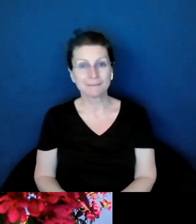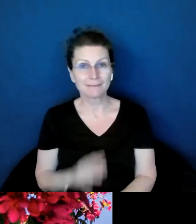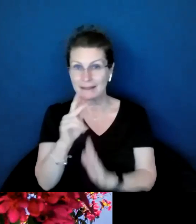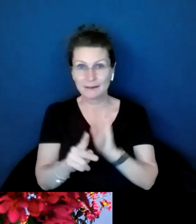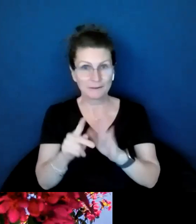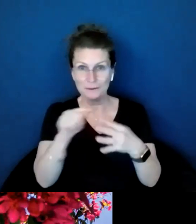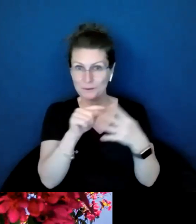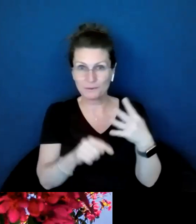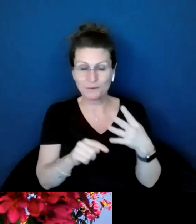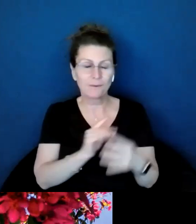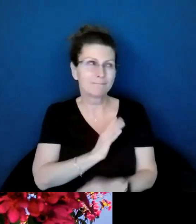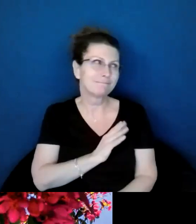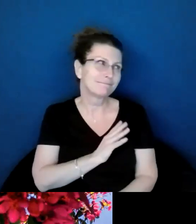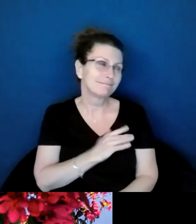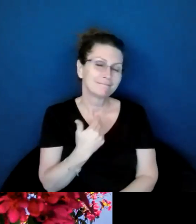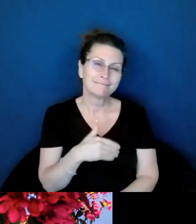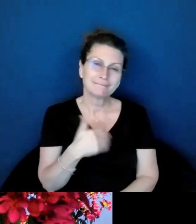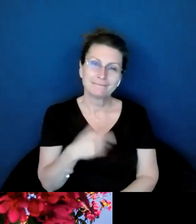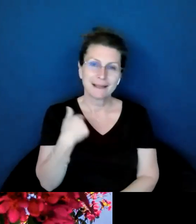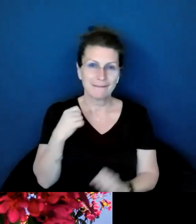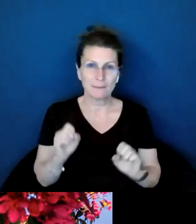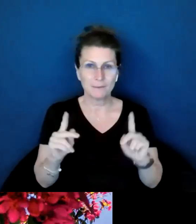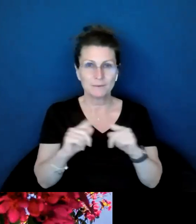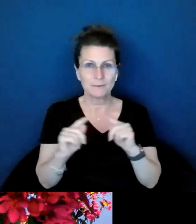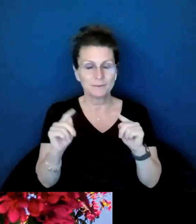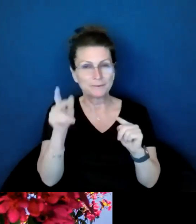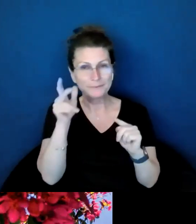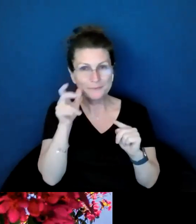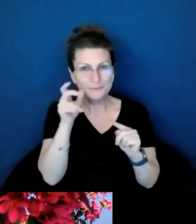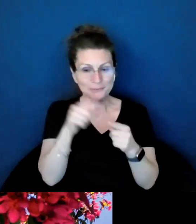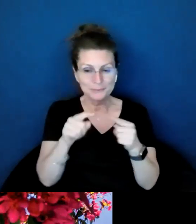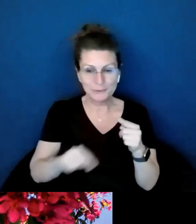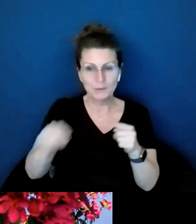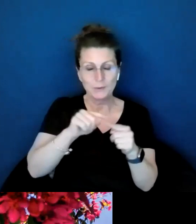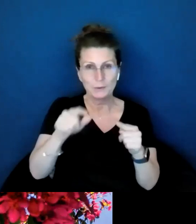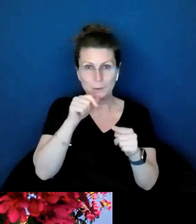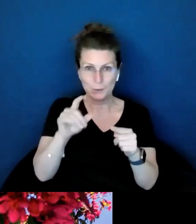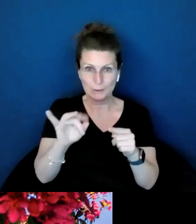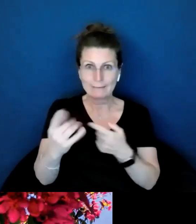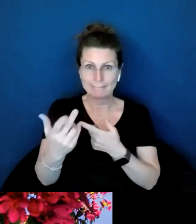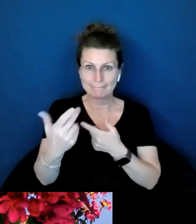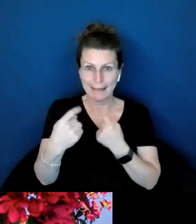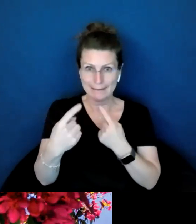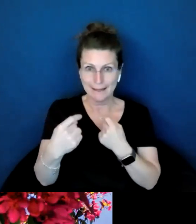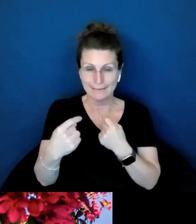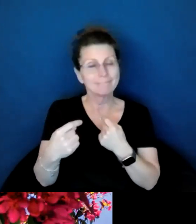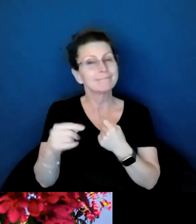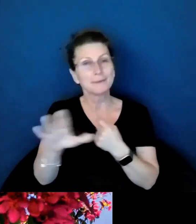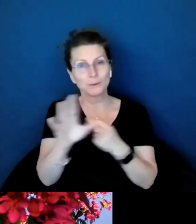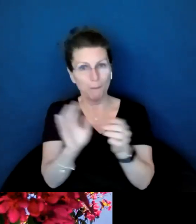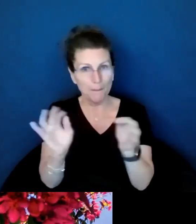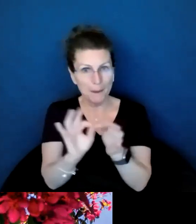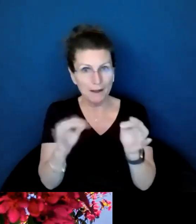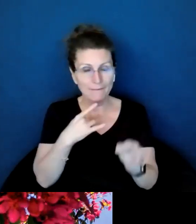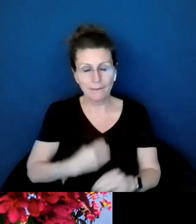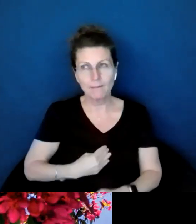absolutely incredible and having the opportunity to listen to those who were able to attend. It's inspiring to just